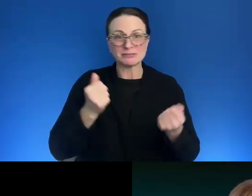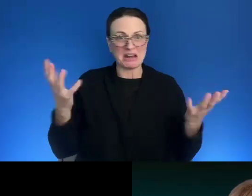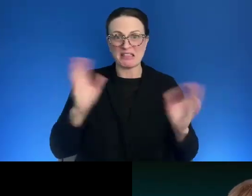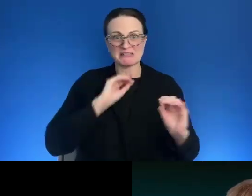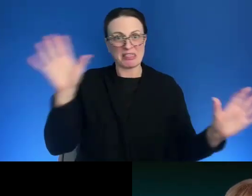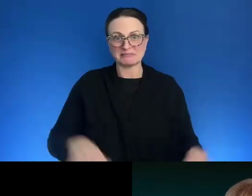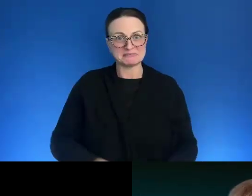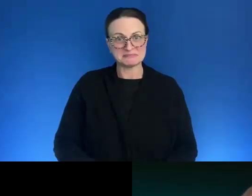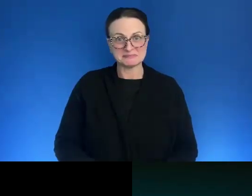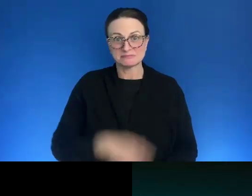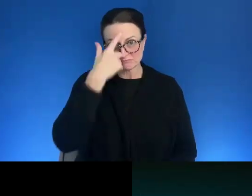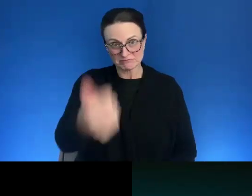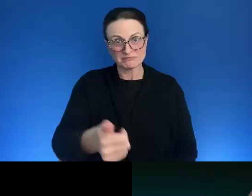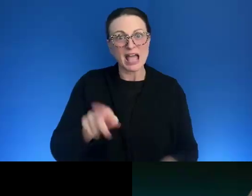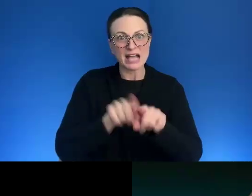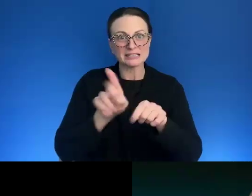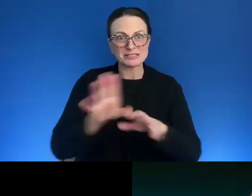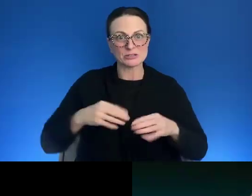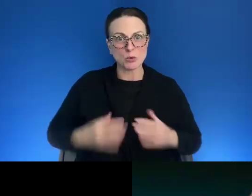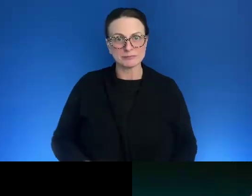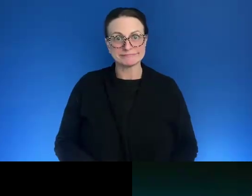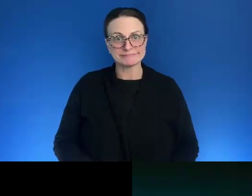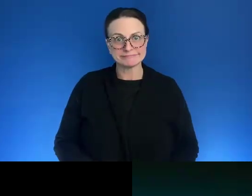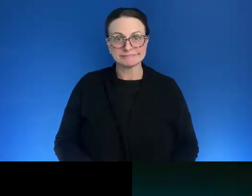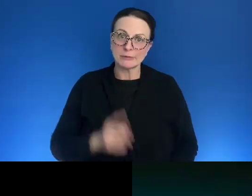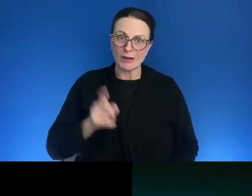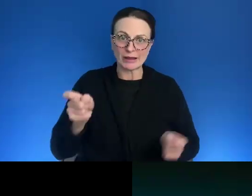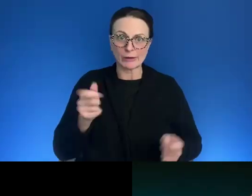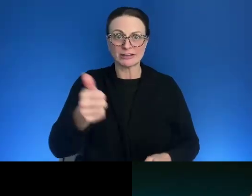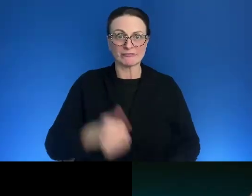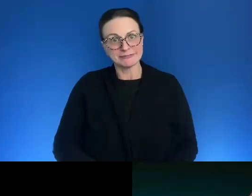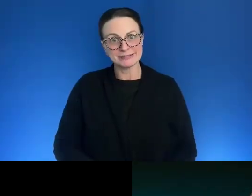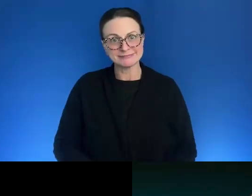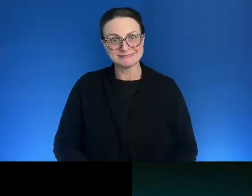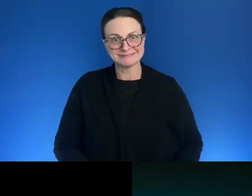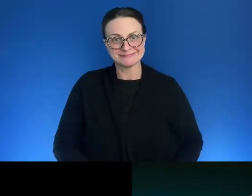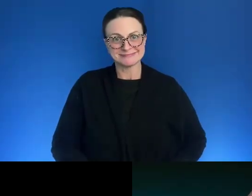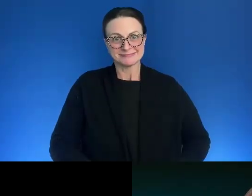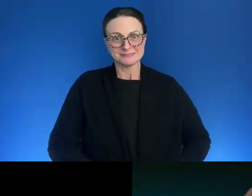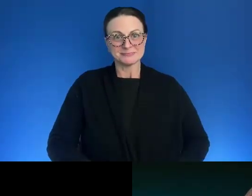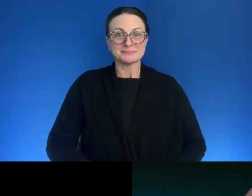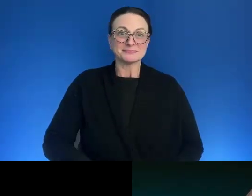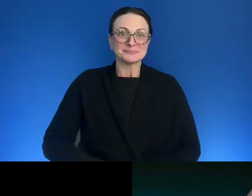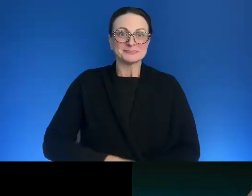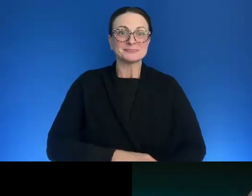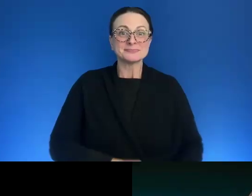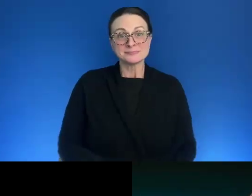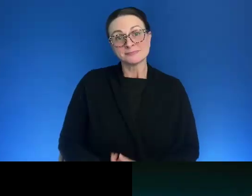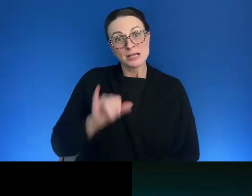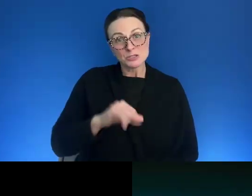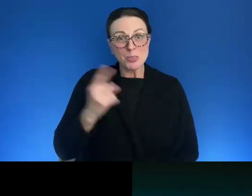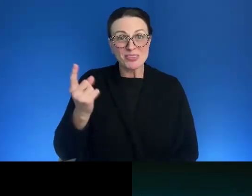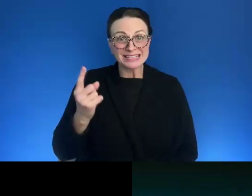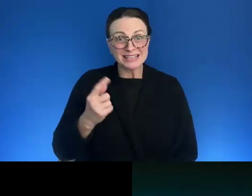anything like that. It's up to you as the business owner to handle all that. So that's something